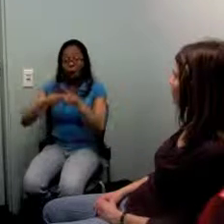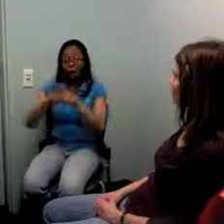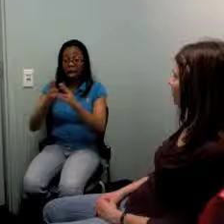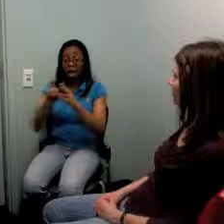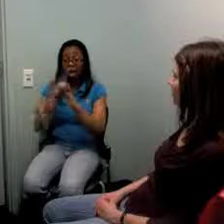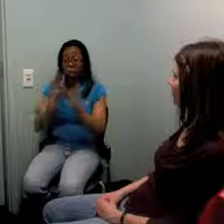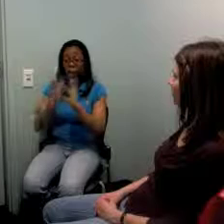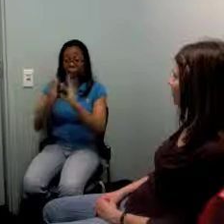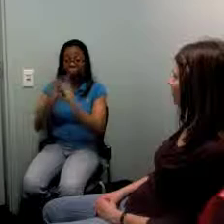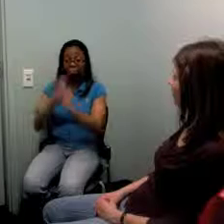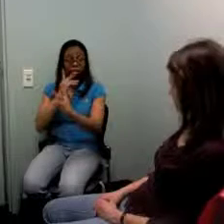get.